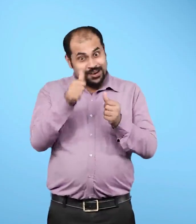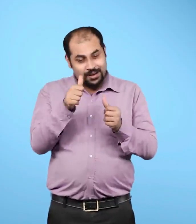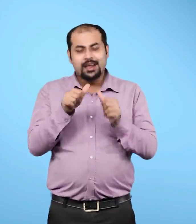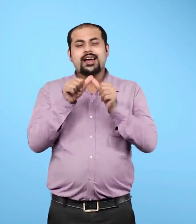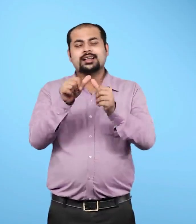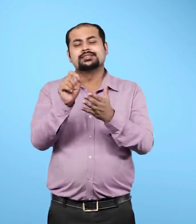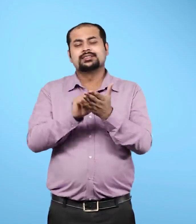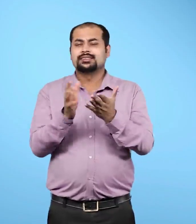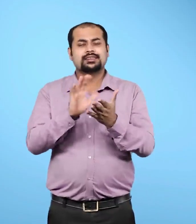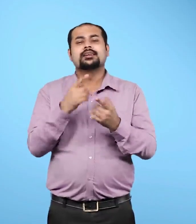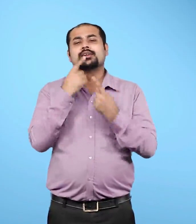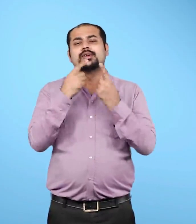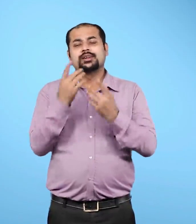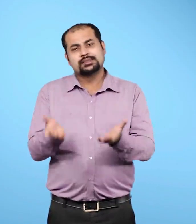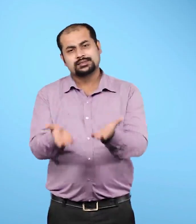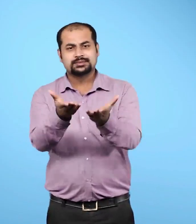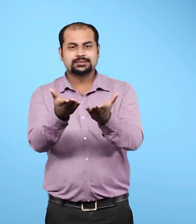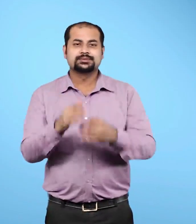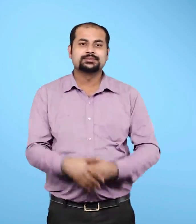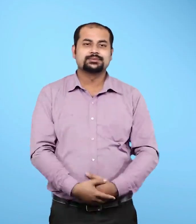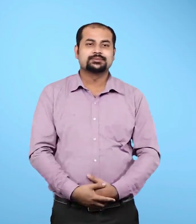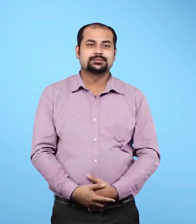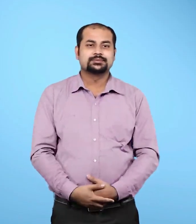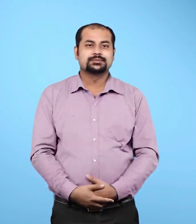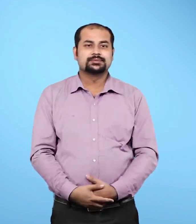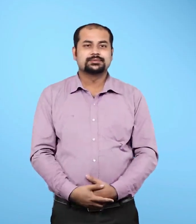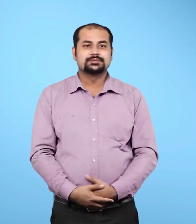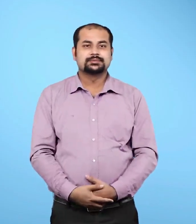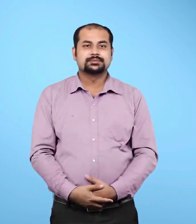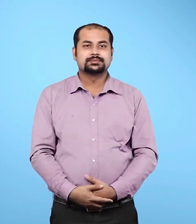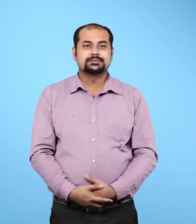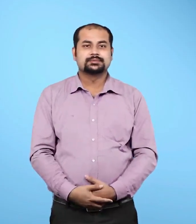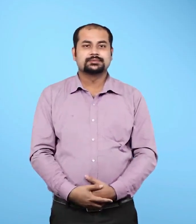and saying, "Also find a way to do this without writing."